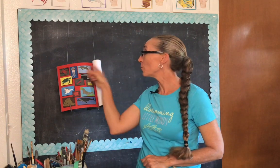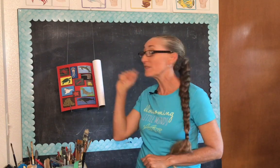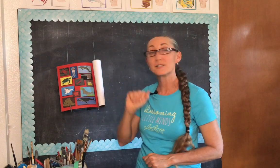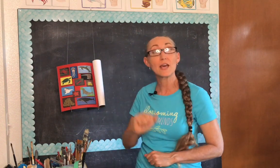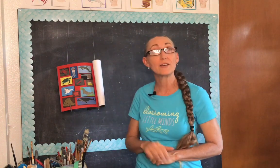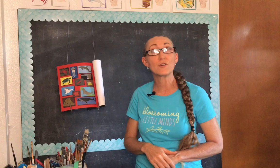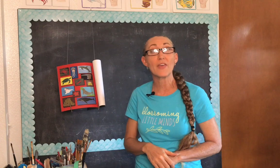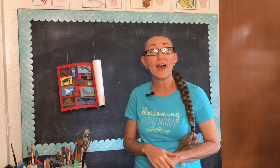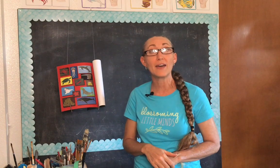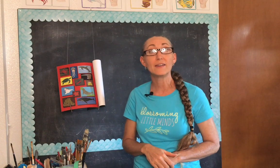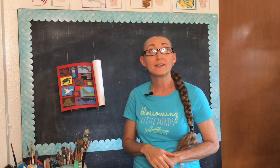the sign for that?